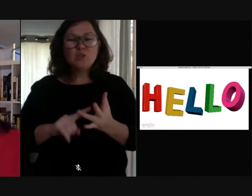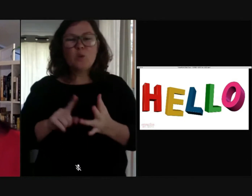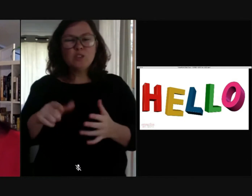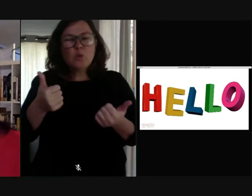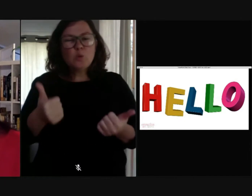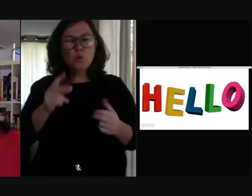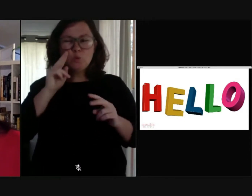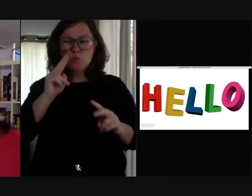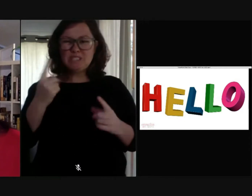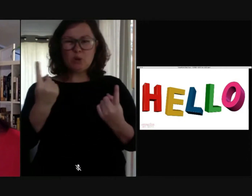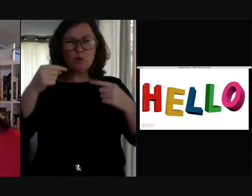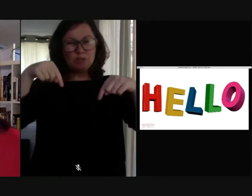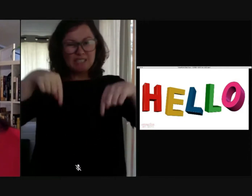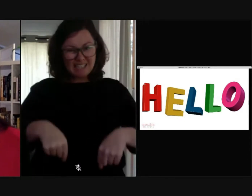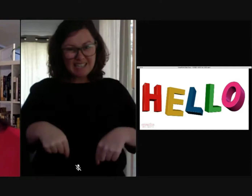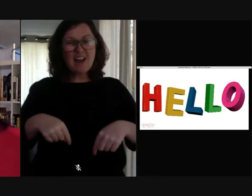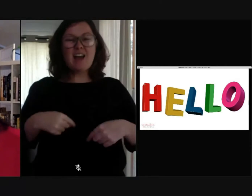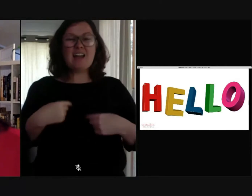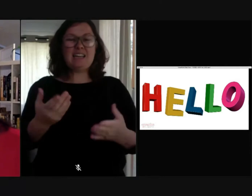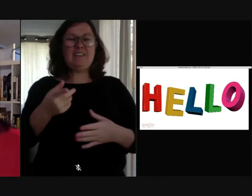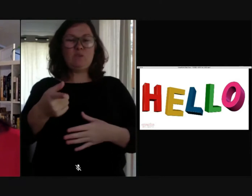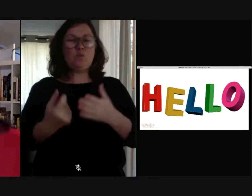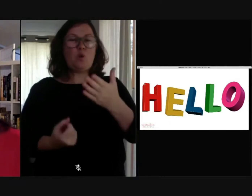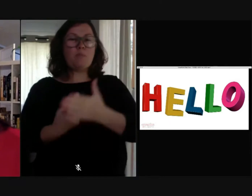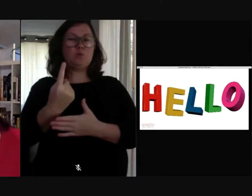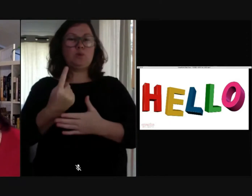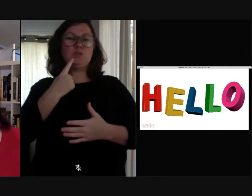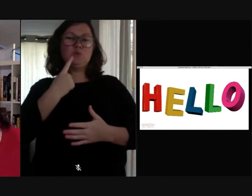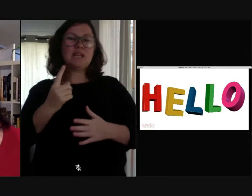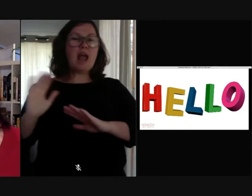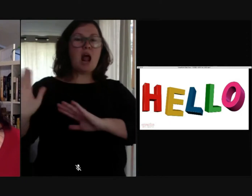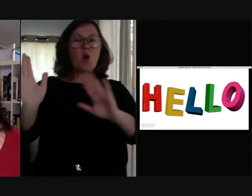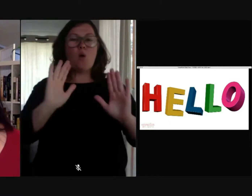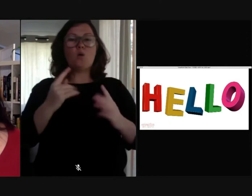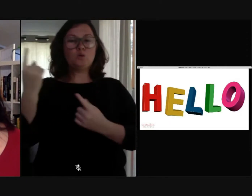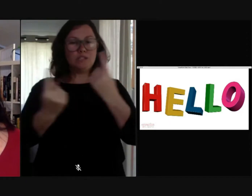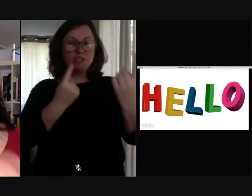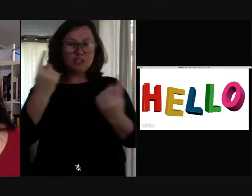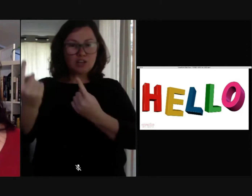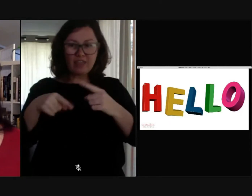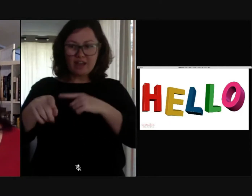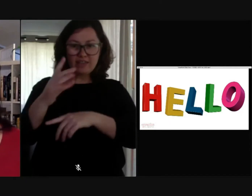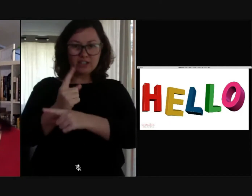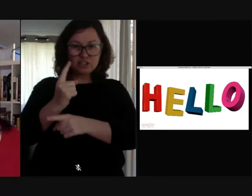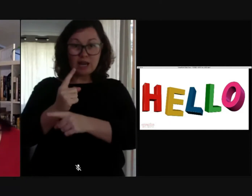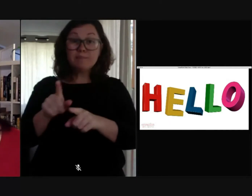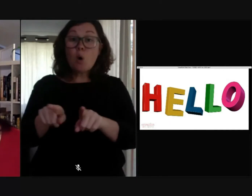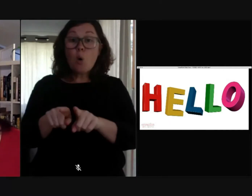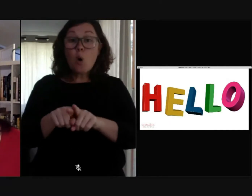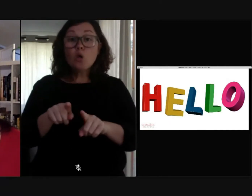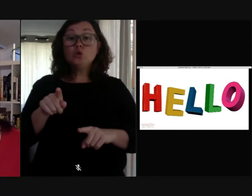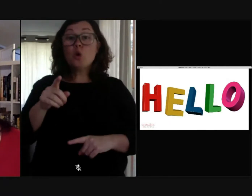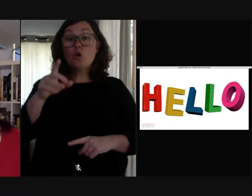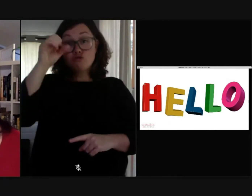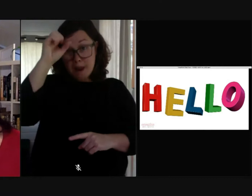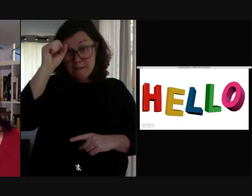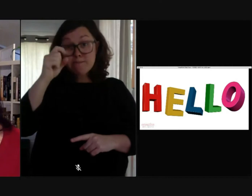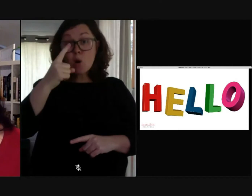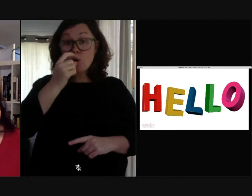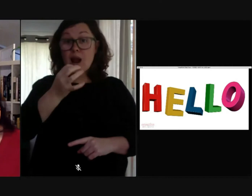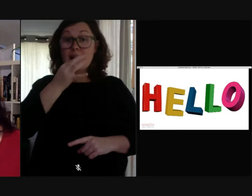say hello to each other. Once again, reminding you that you can ask me any questions down